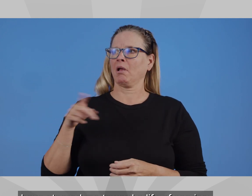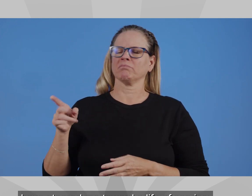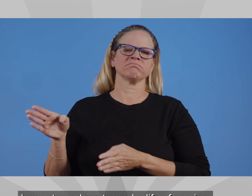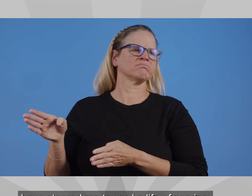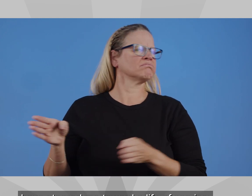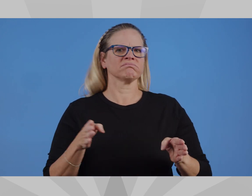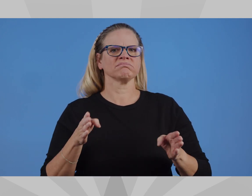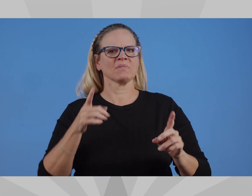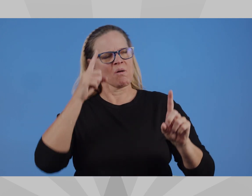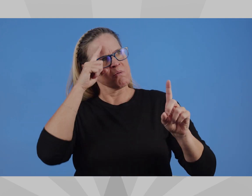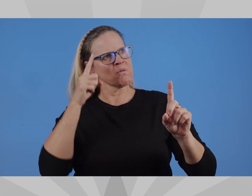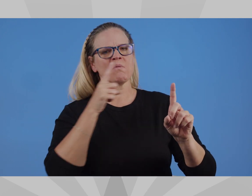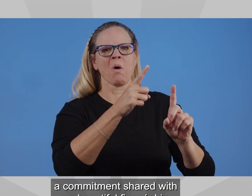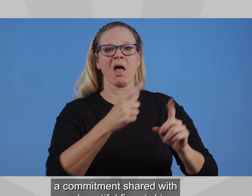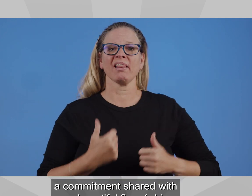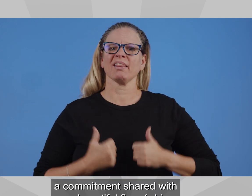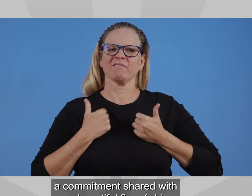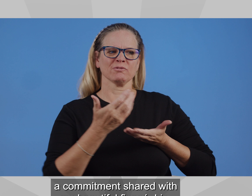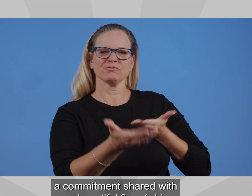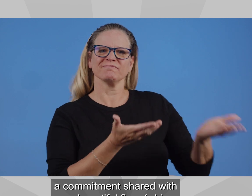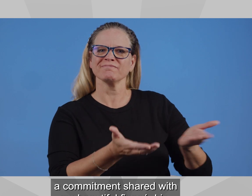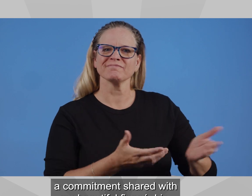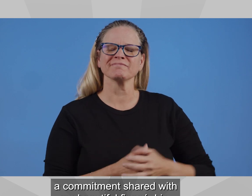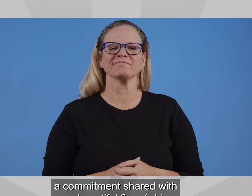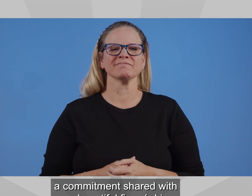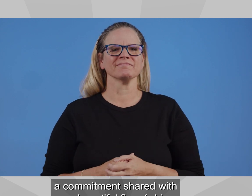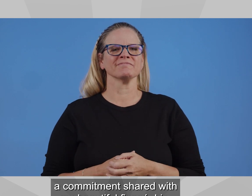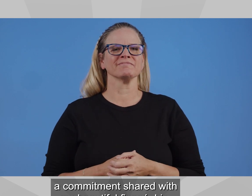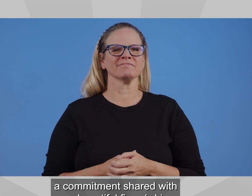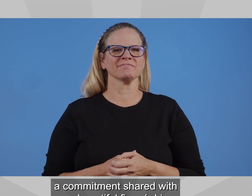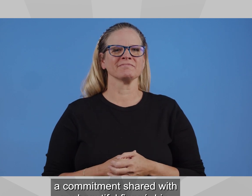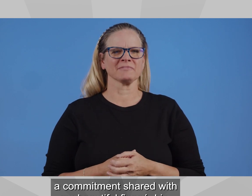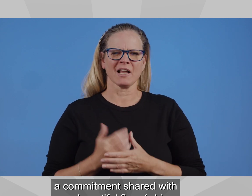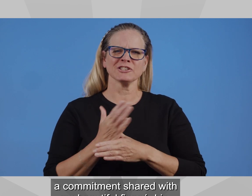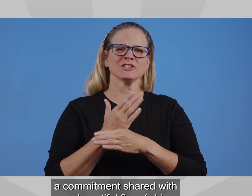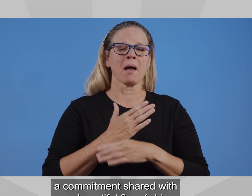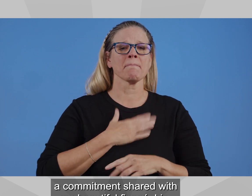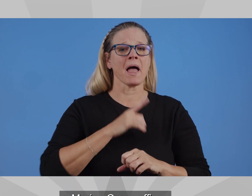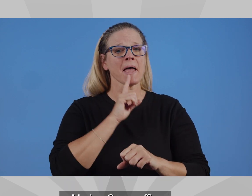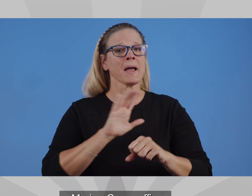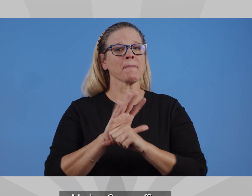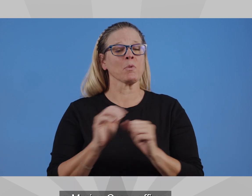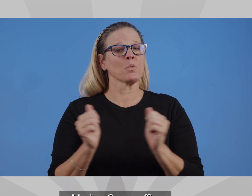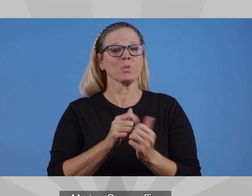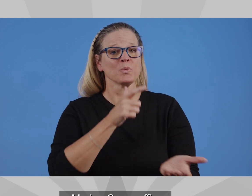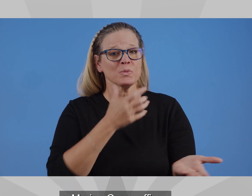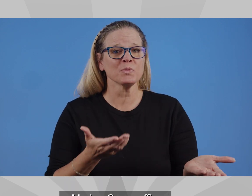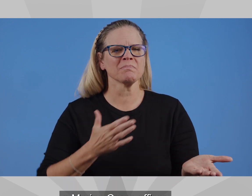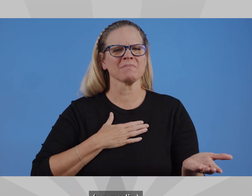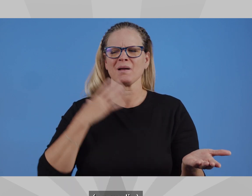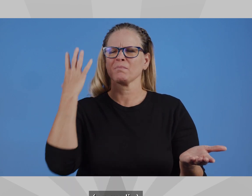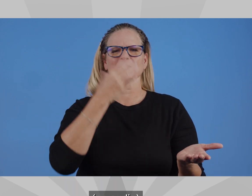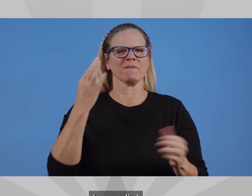of service. A commitment shared with my beautiful fiancée, Liz, a Marine Corps